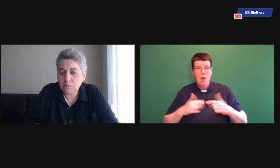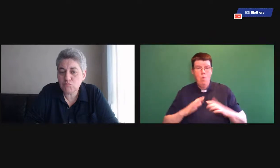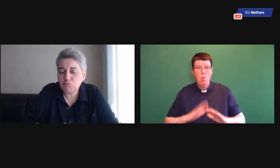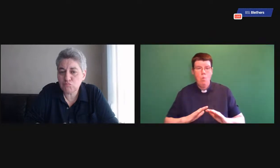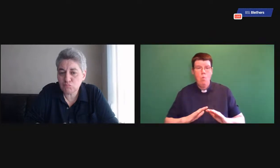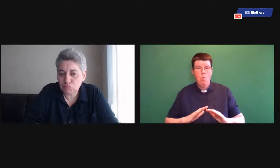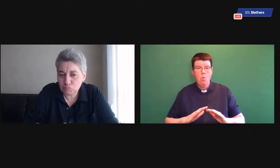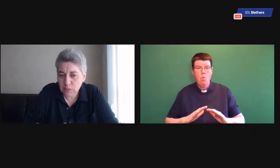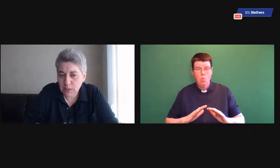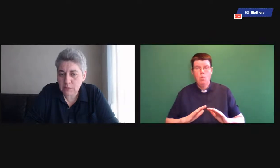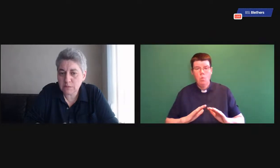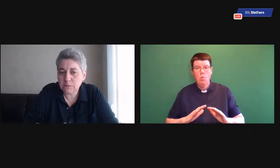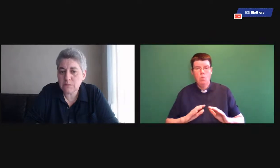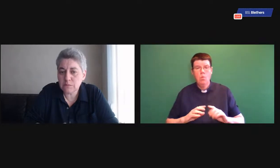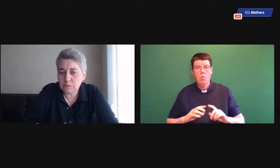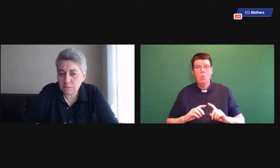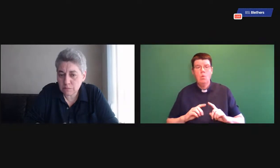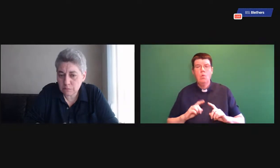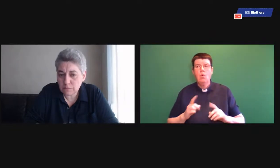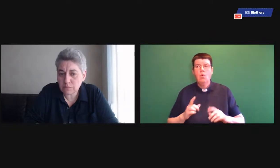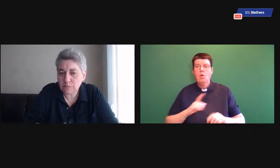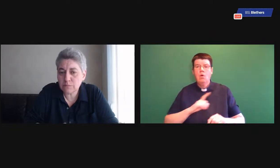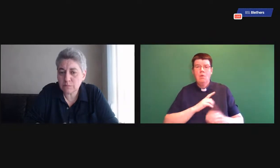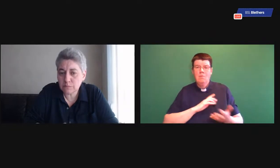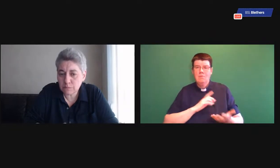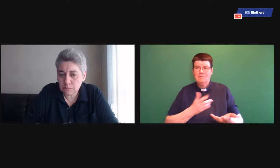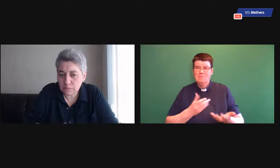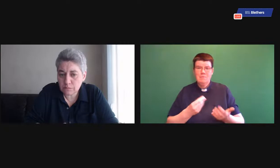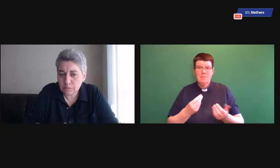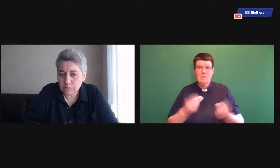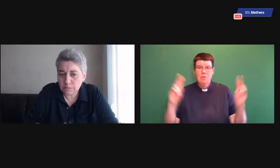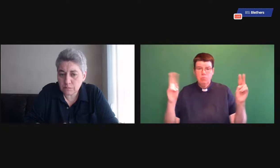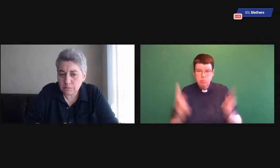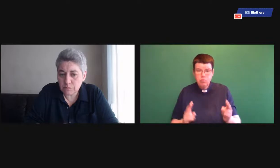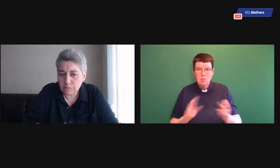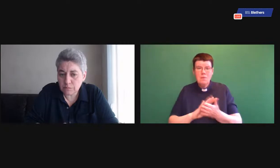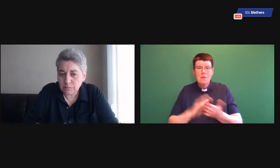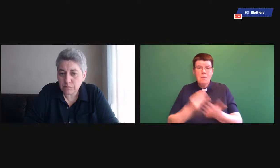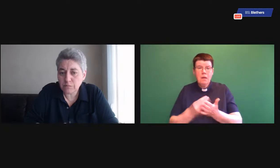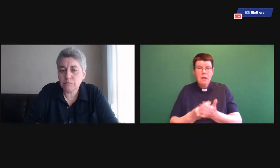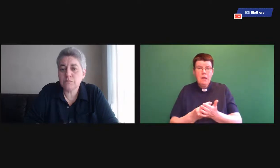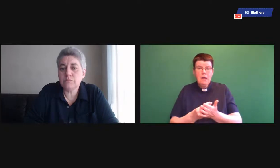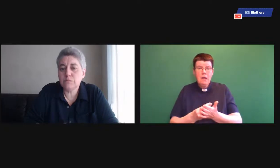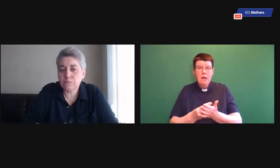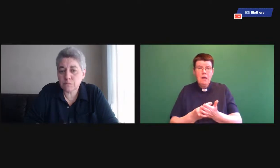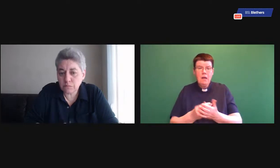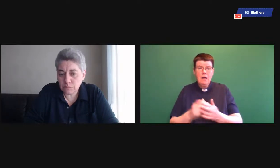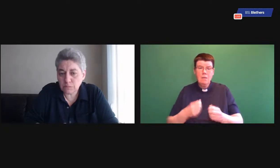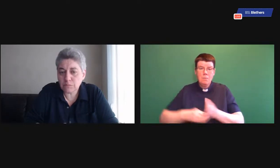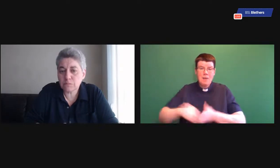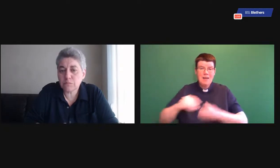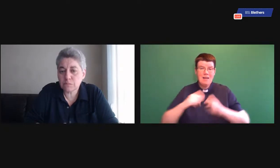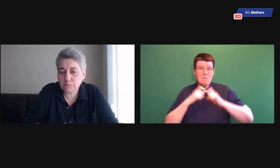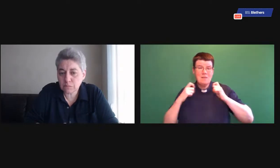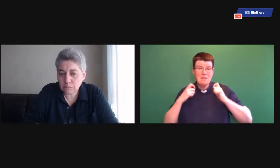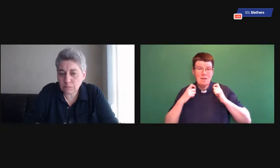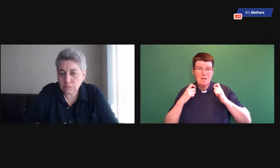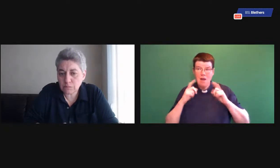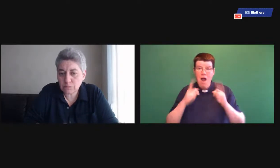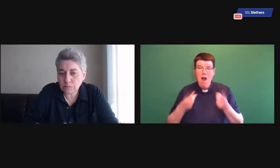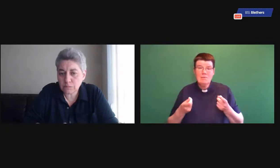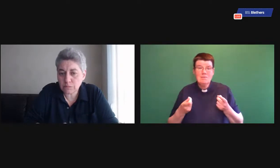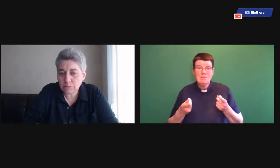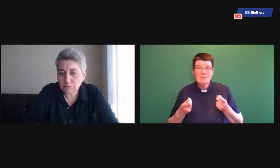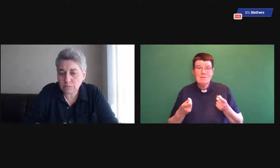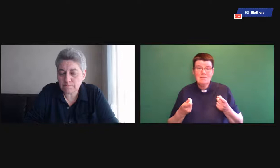service in one of their sermons. Not like mainstreaming it. I'm not saying that because we're different. You can't